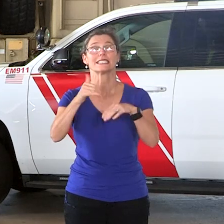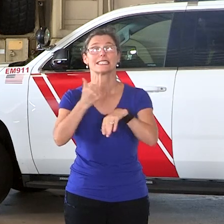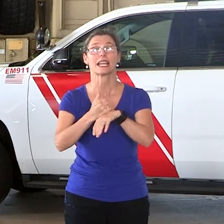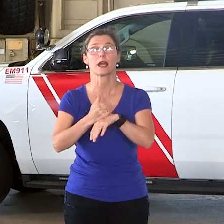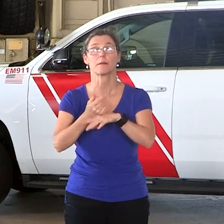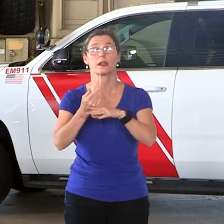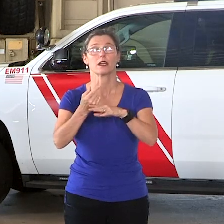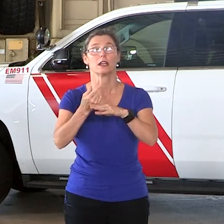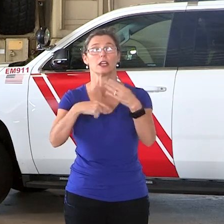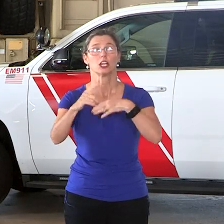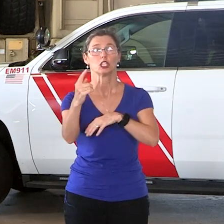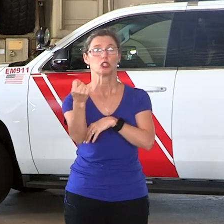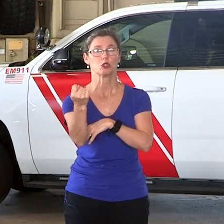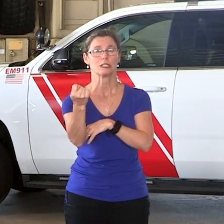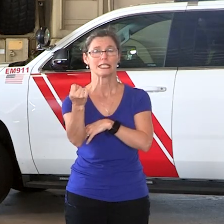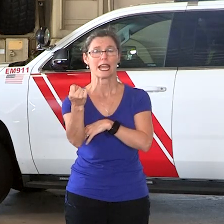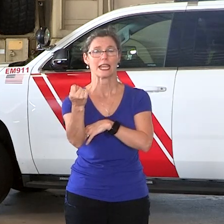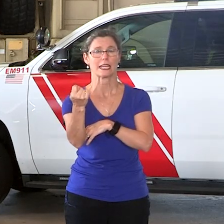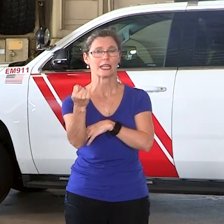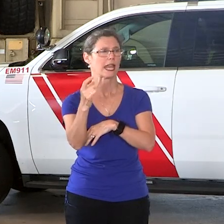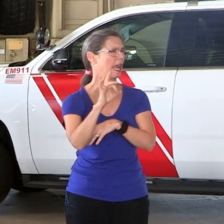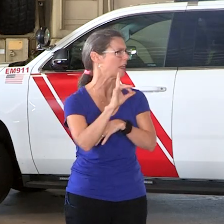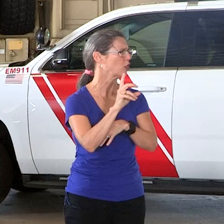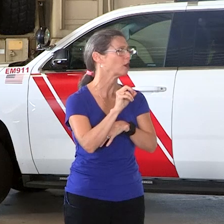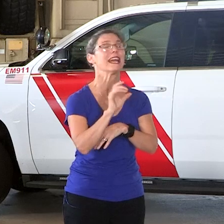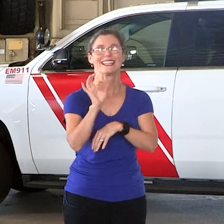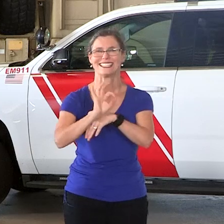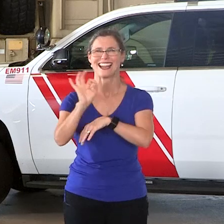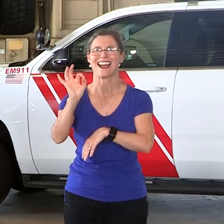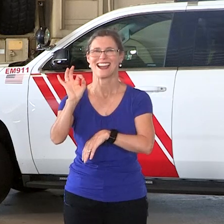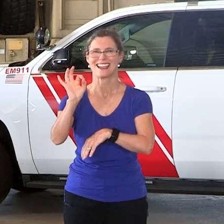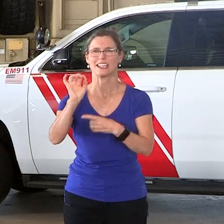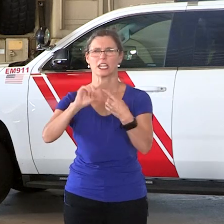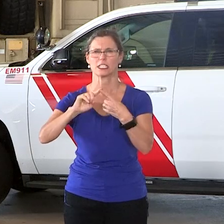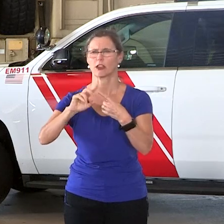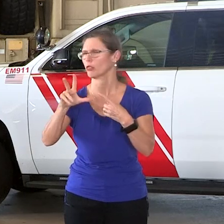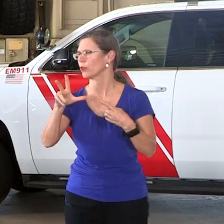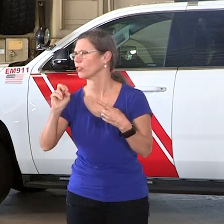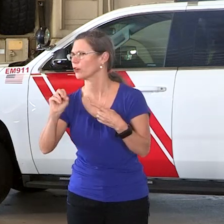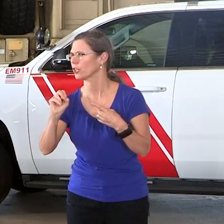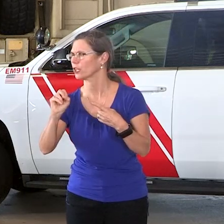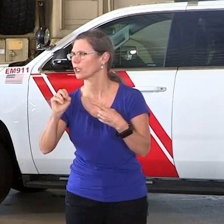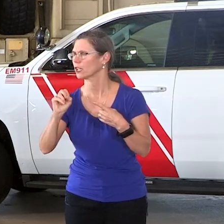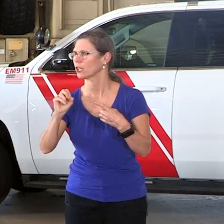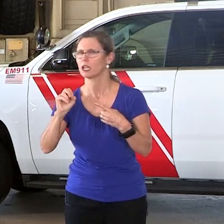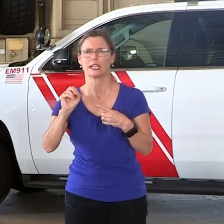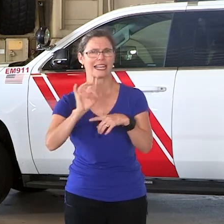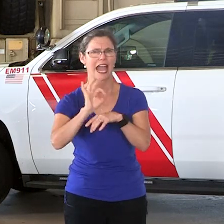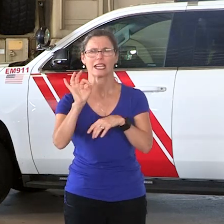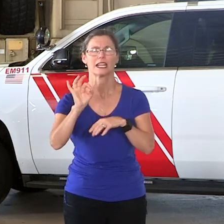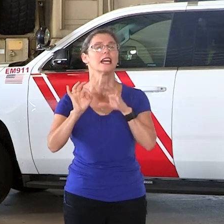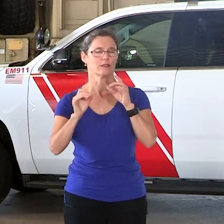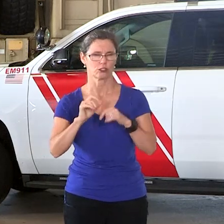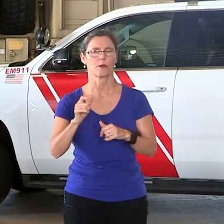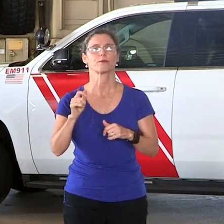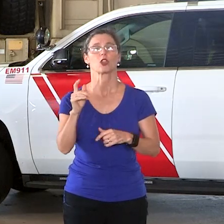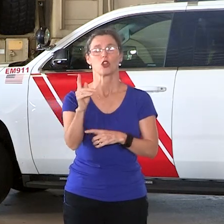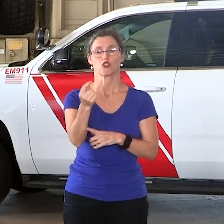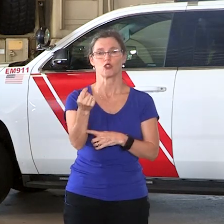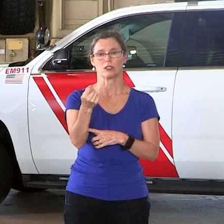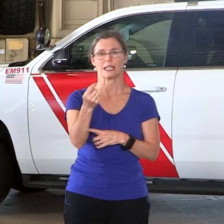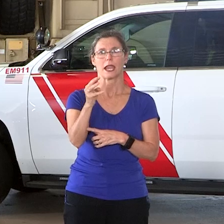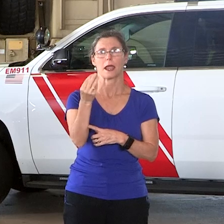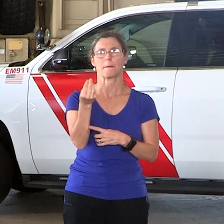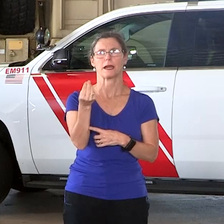8:30. Is that correct? 9 o'clock until 3:30? 9 o'clock until 3:30. That would be